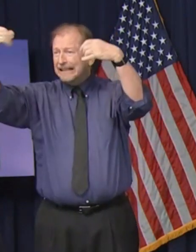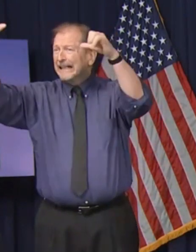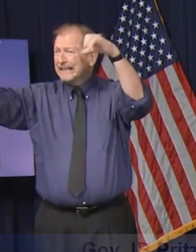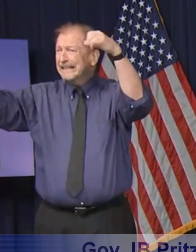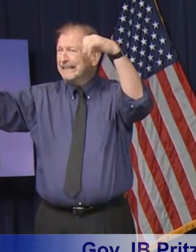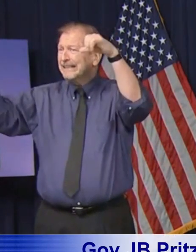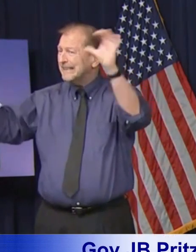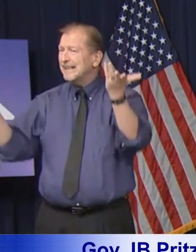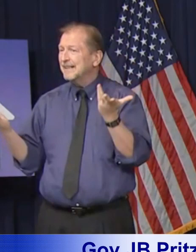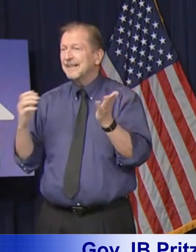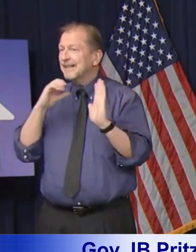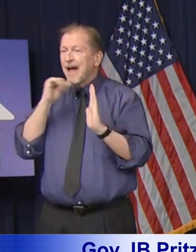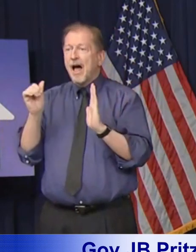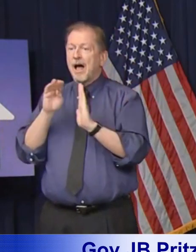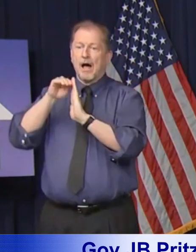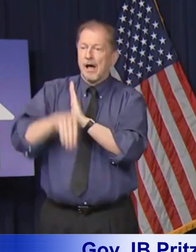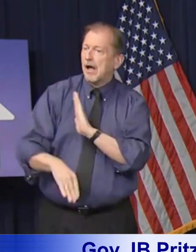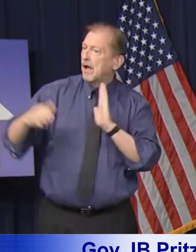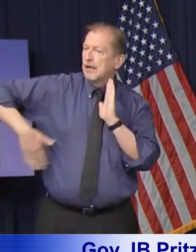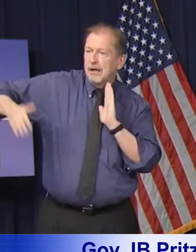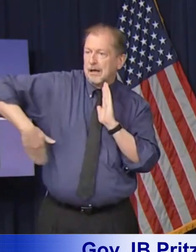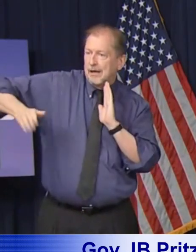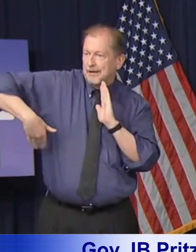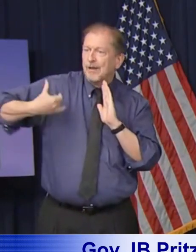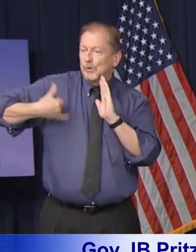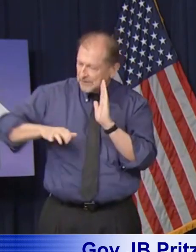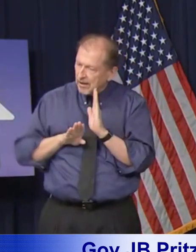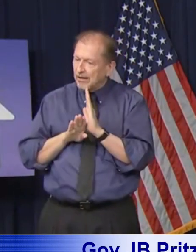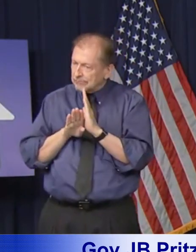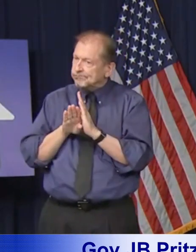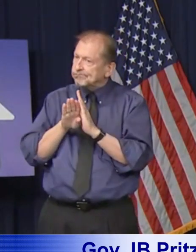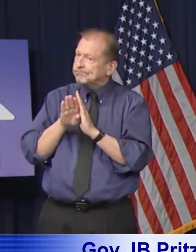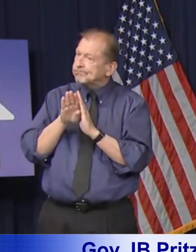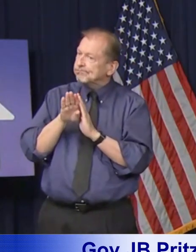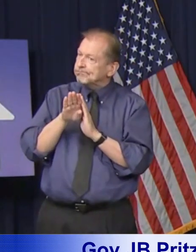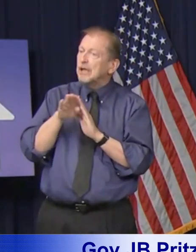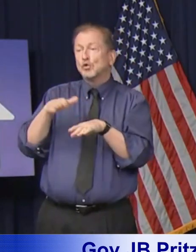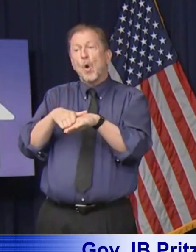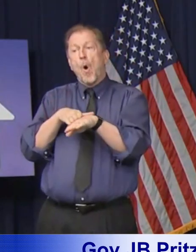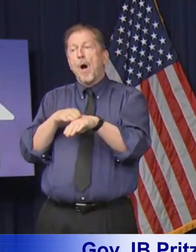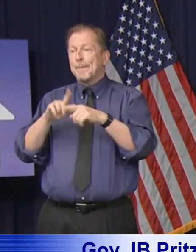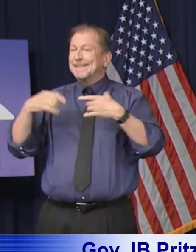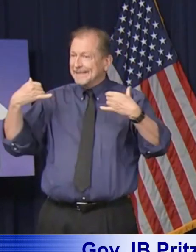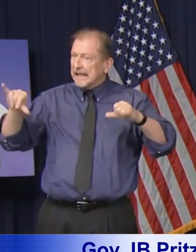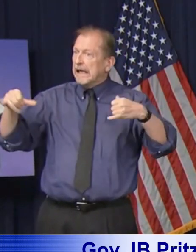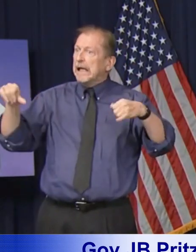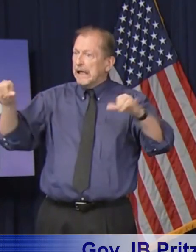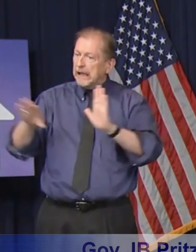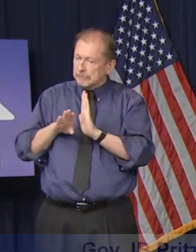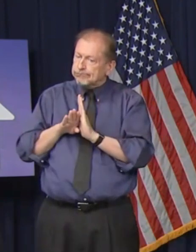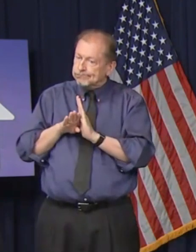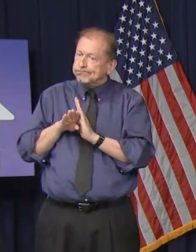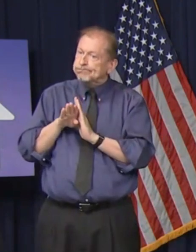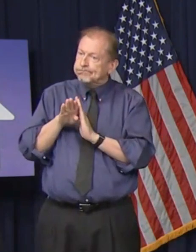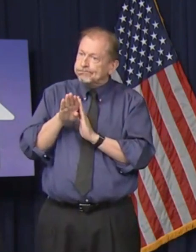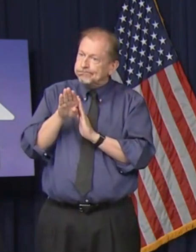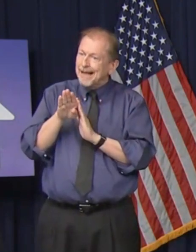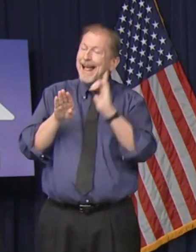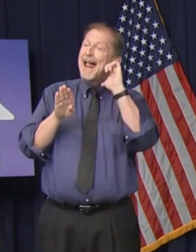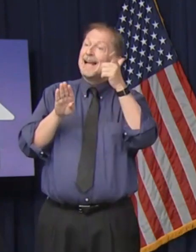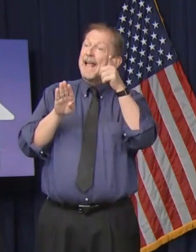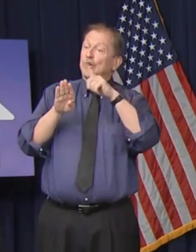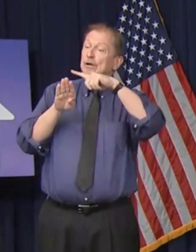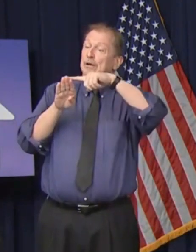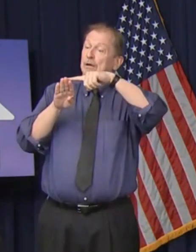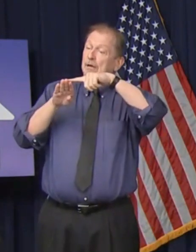want to be on this side of the, you know, of the curve. And so we have to get past that, and I think that's what we're all aiming